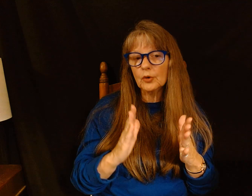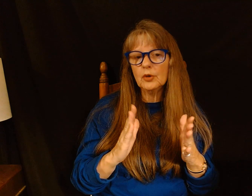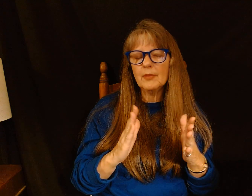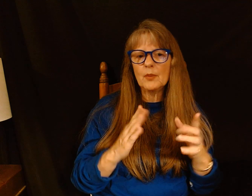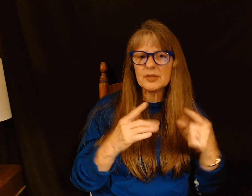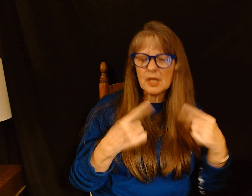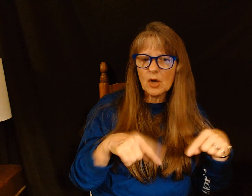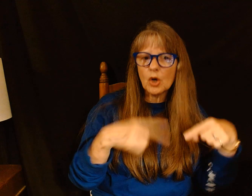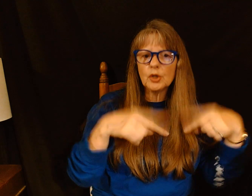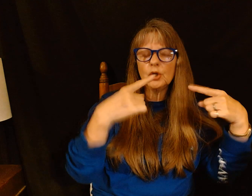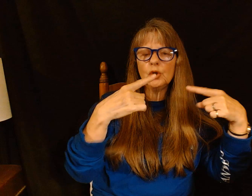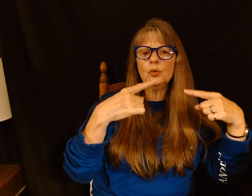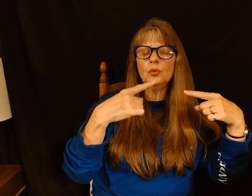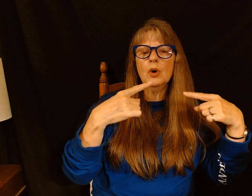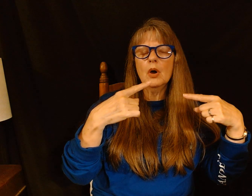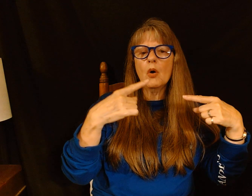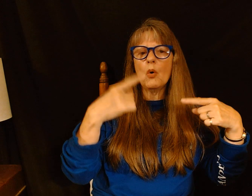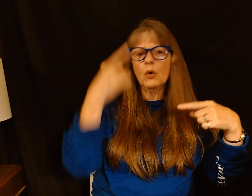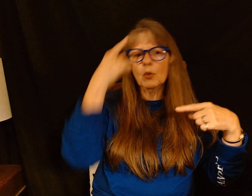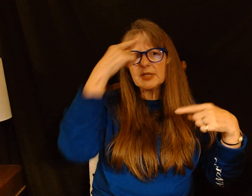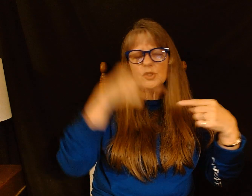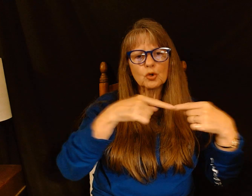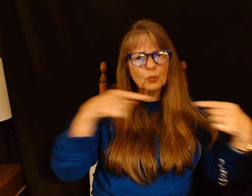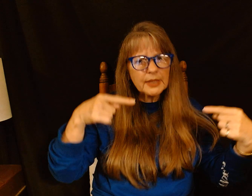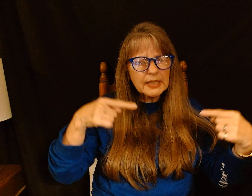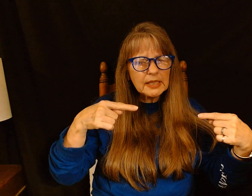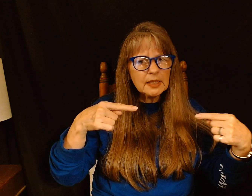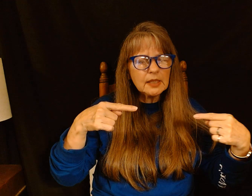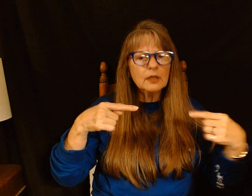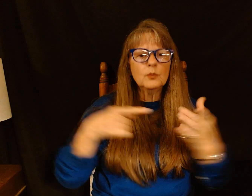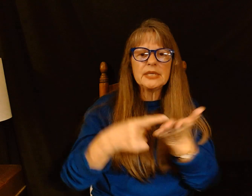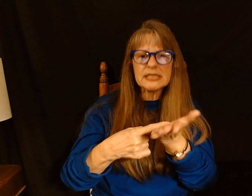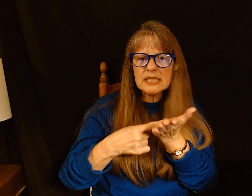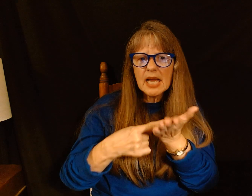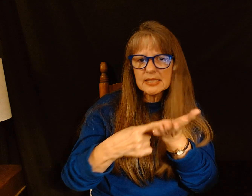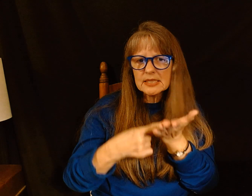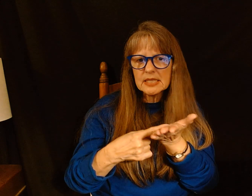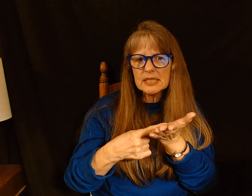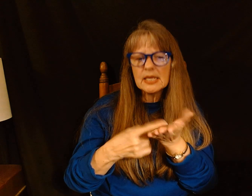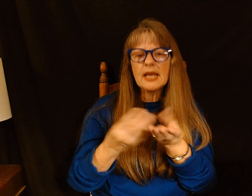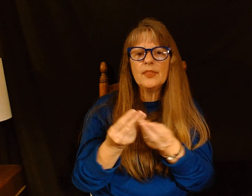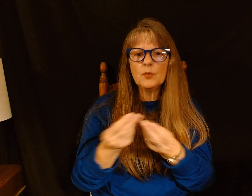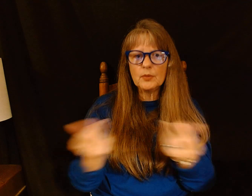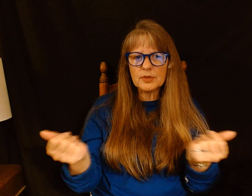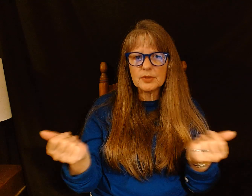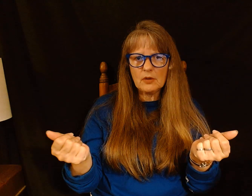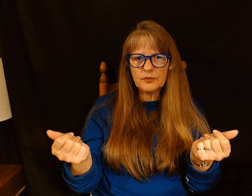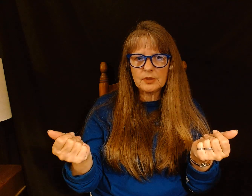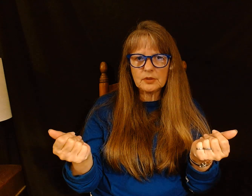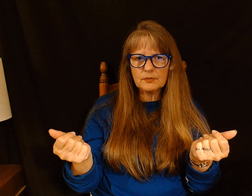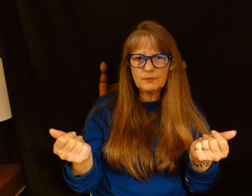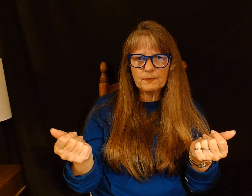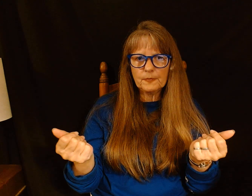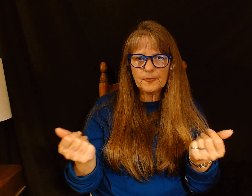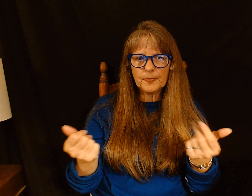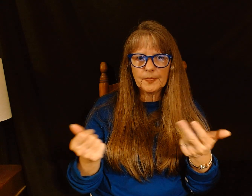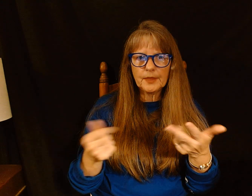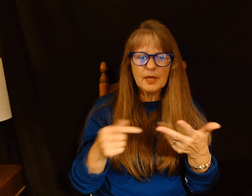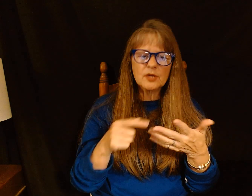might want to say argue, or we disagreed, we discussed it, and then we resolved it. So